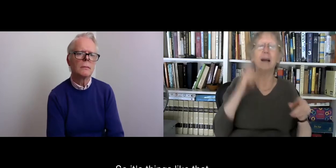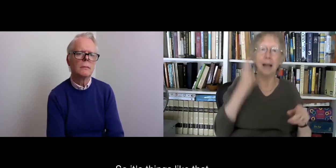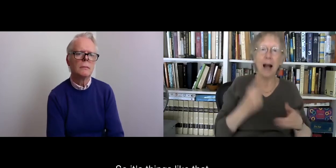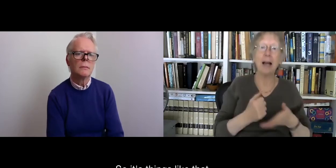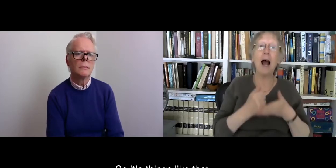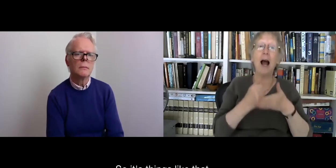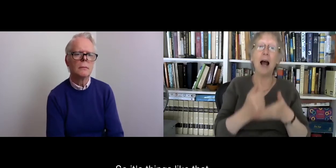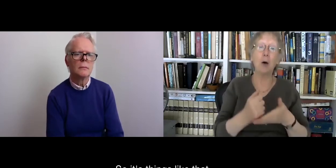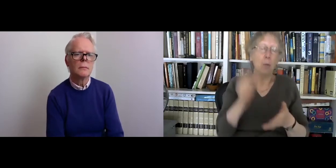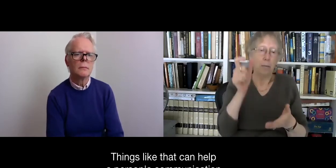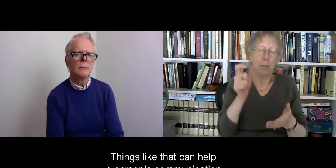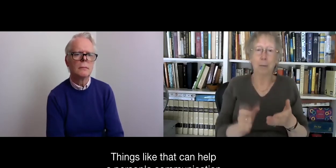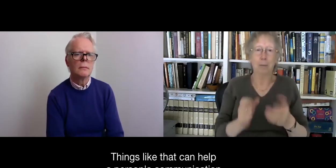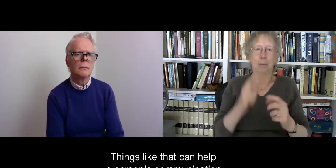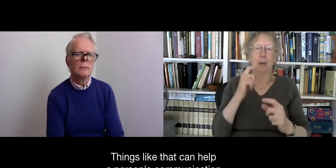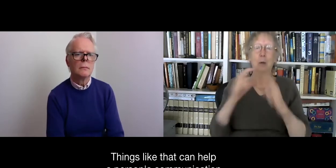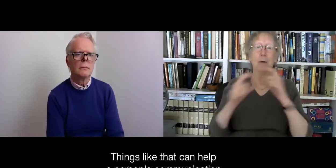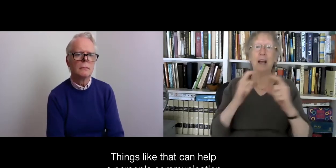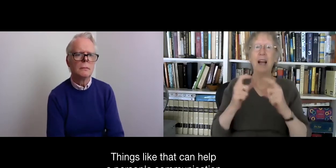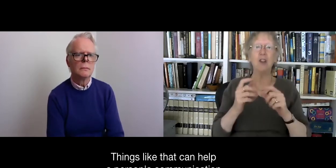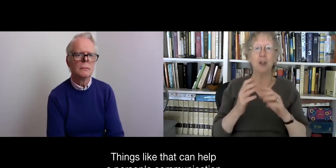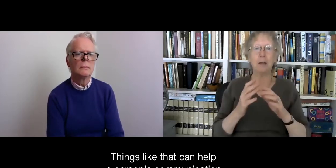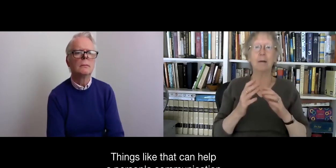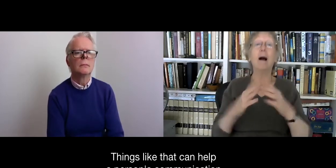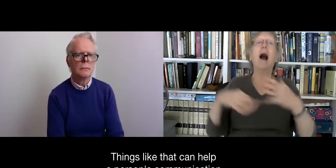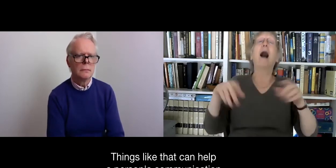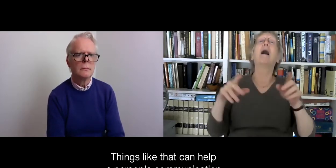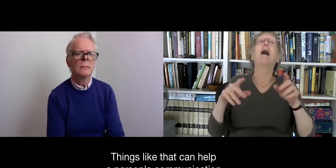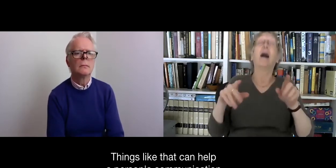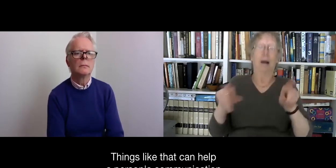that. And things like that can help a person's communication,